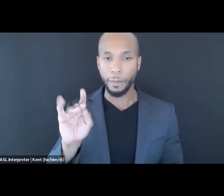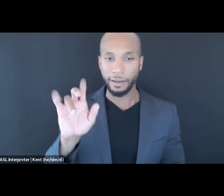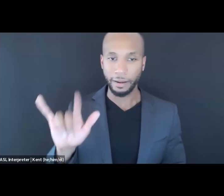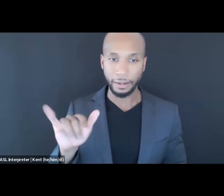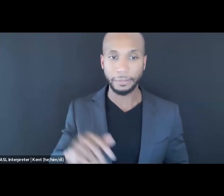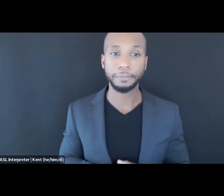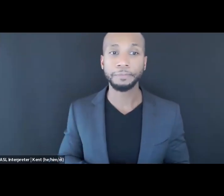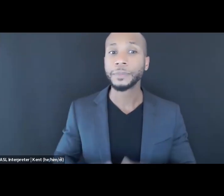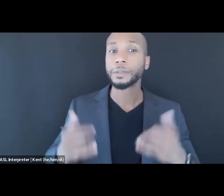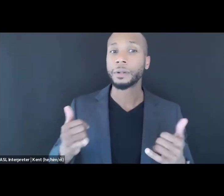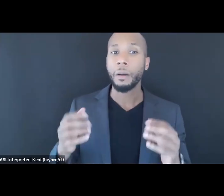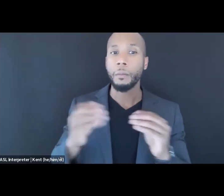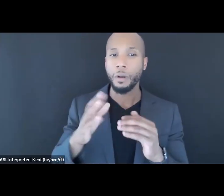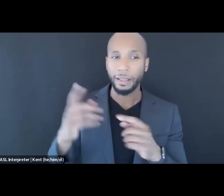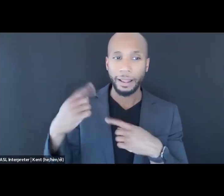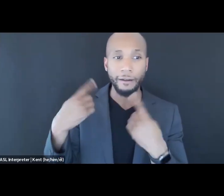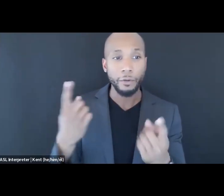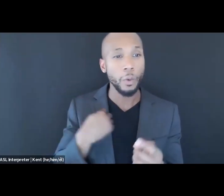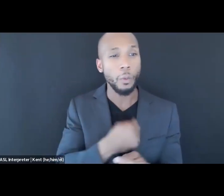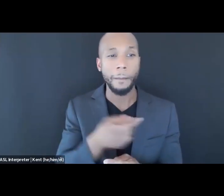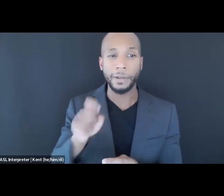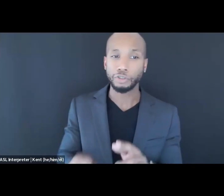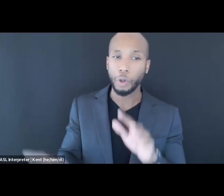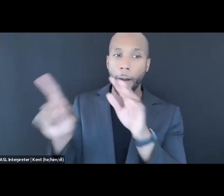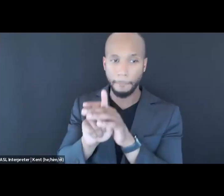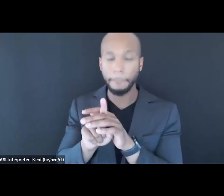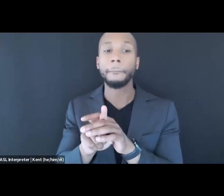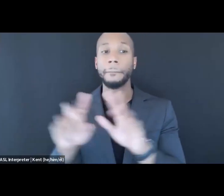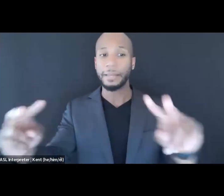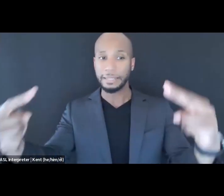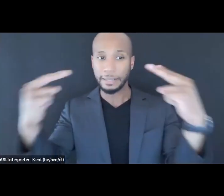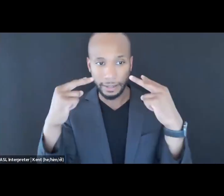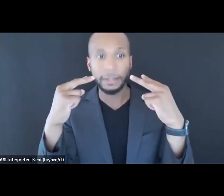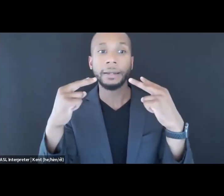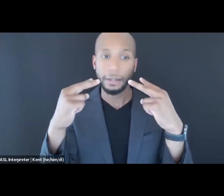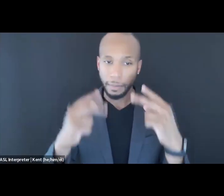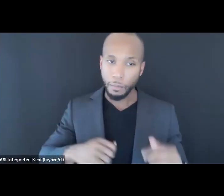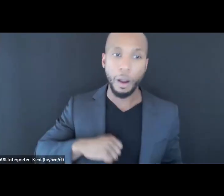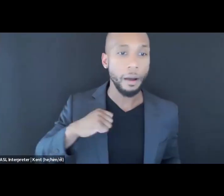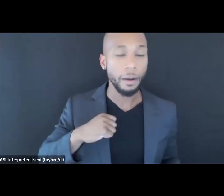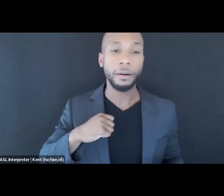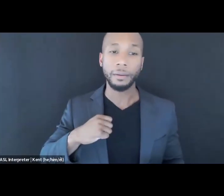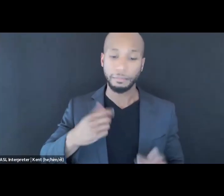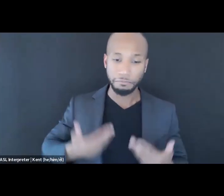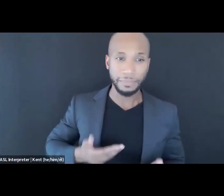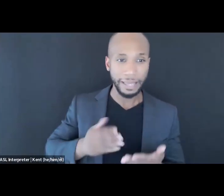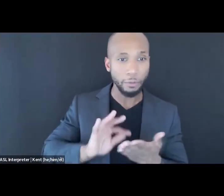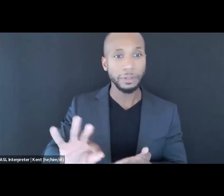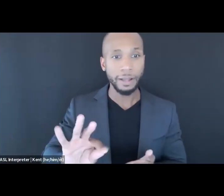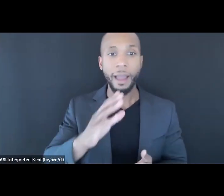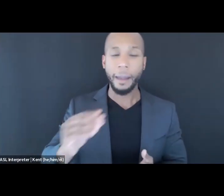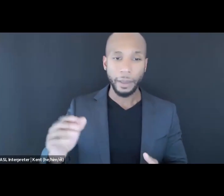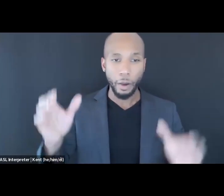So, now more than ever, we must show up, be seen, be proud, be counted,